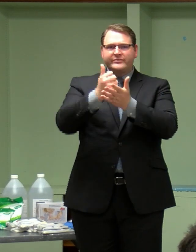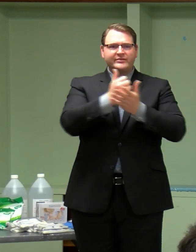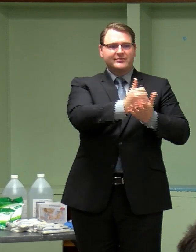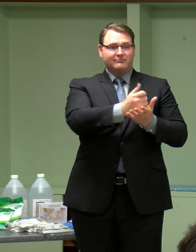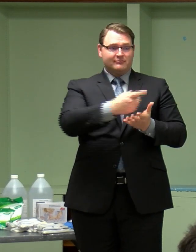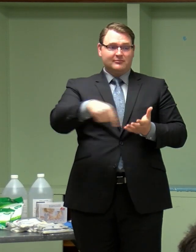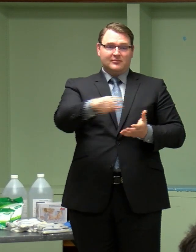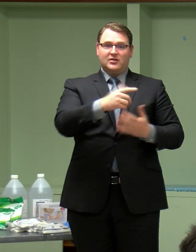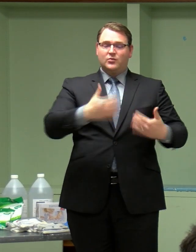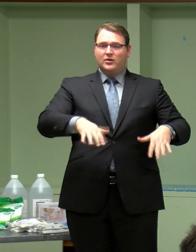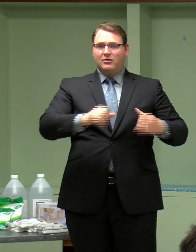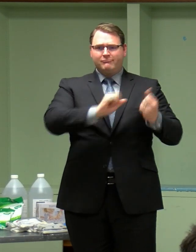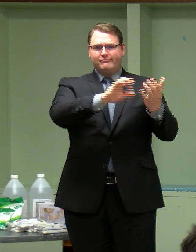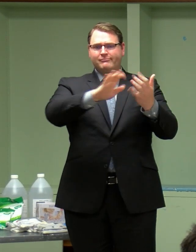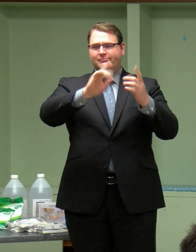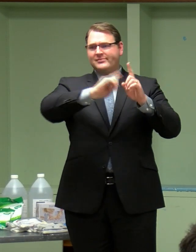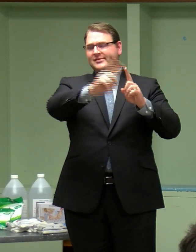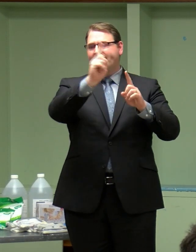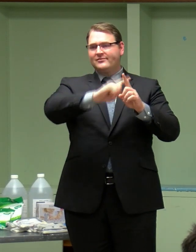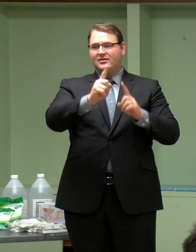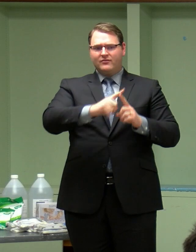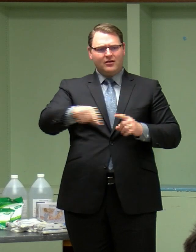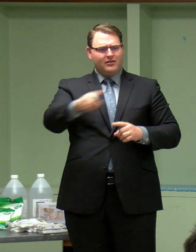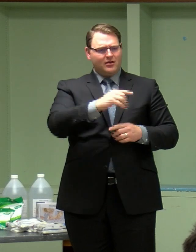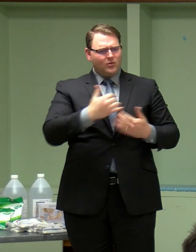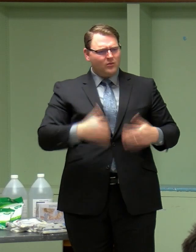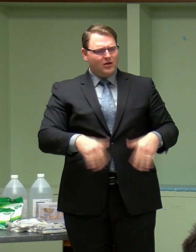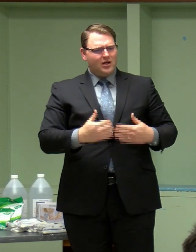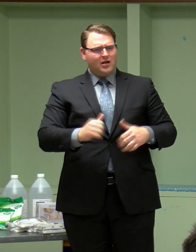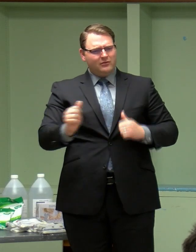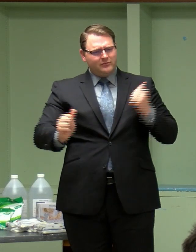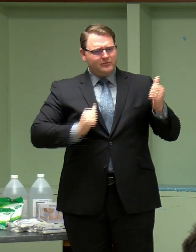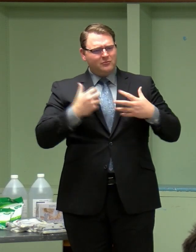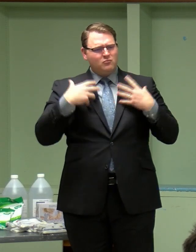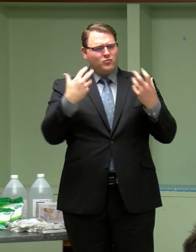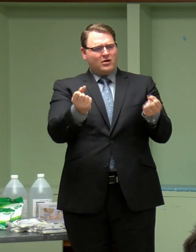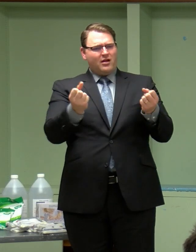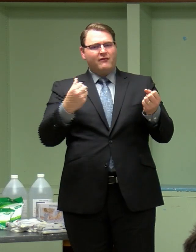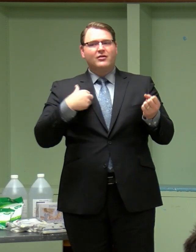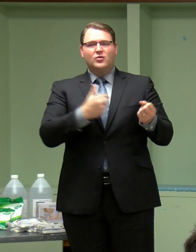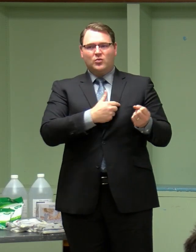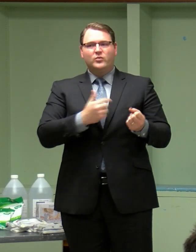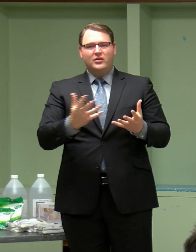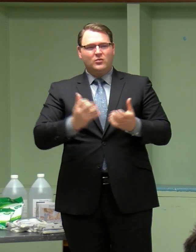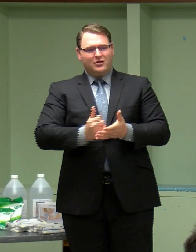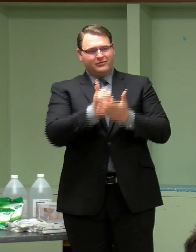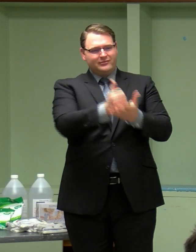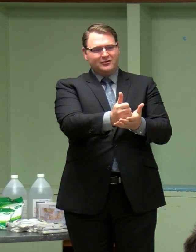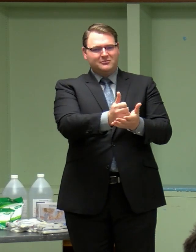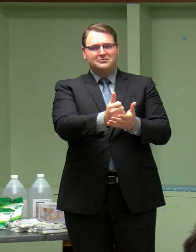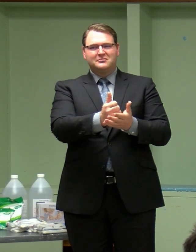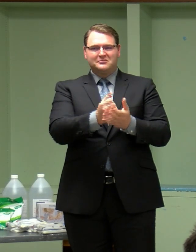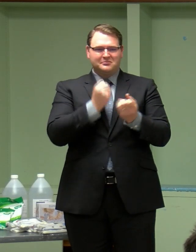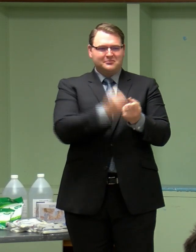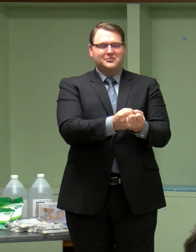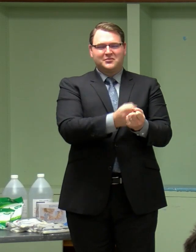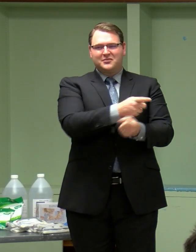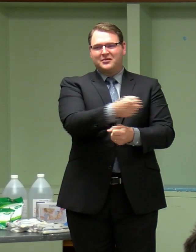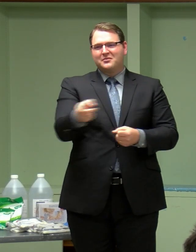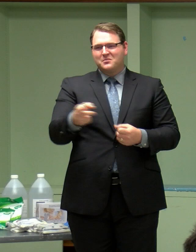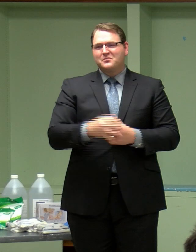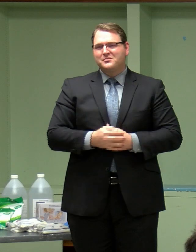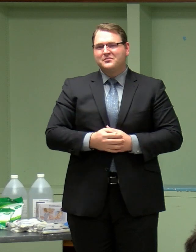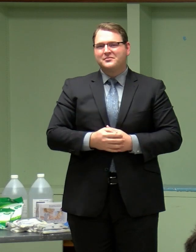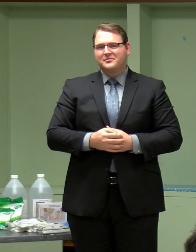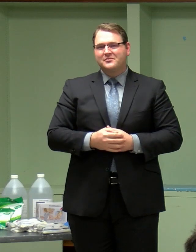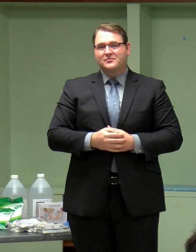their valiant efforts, the Morales Foundation is very proud and honored to be able to do our part to keep the members of the Houston